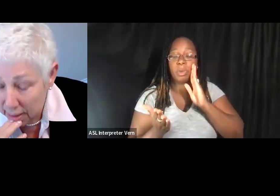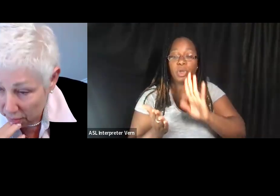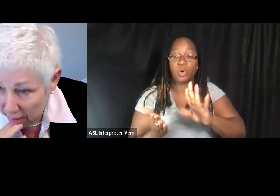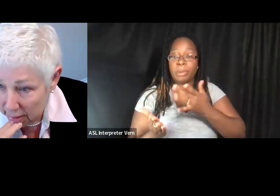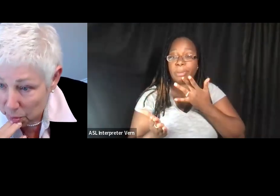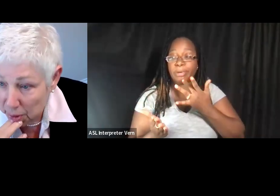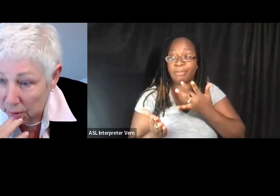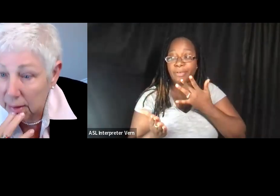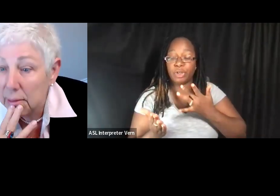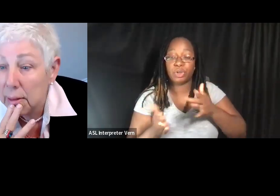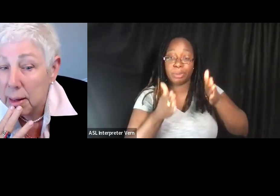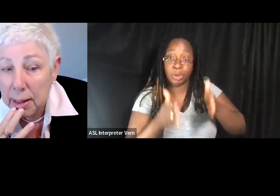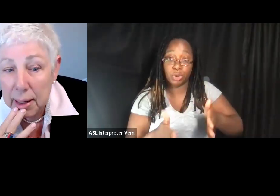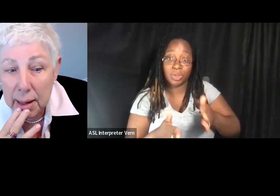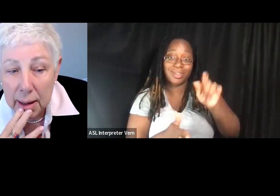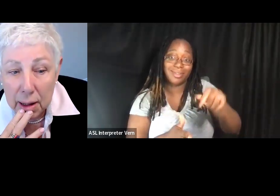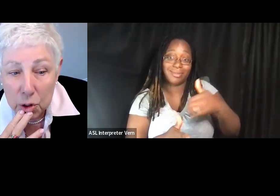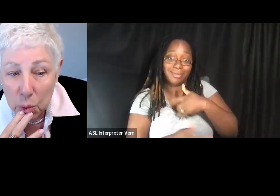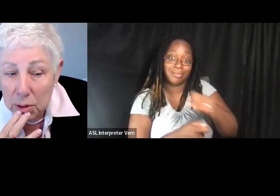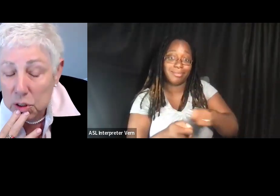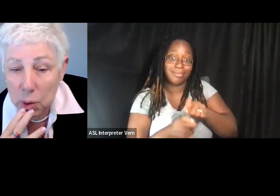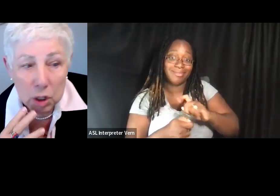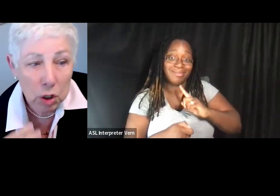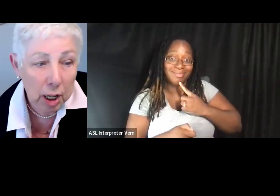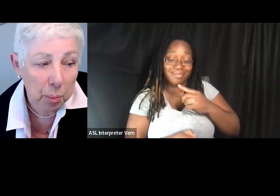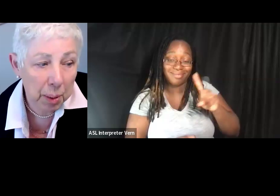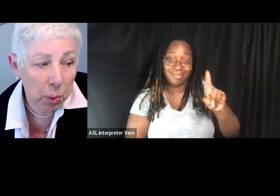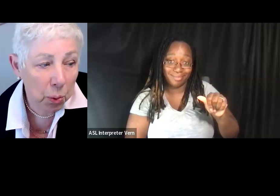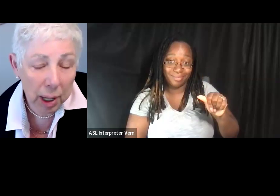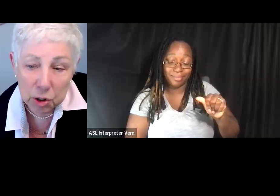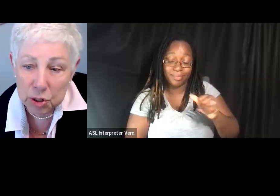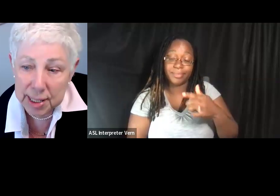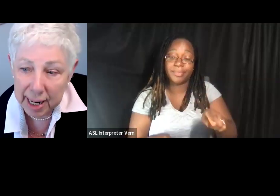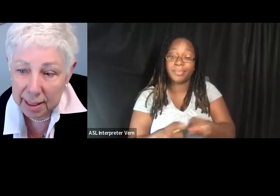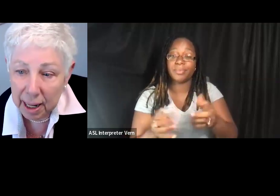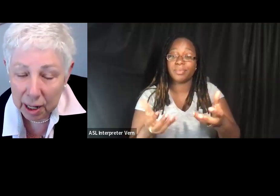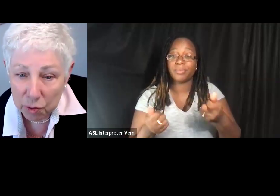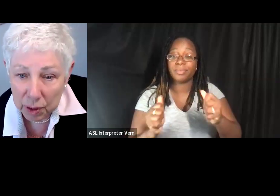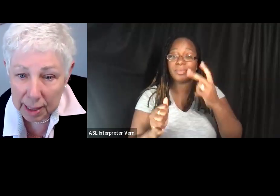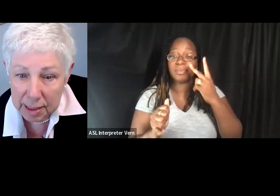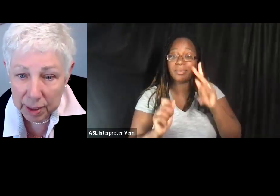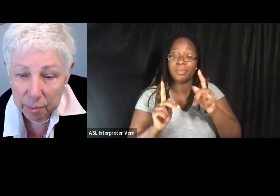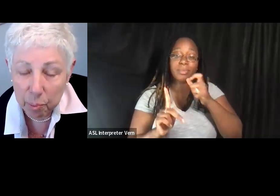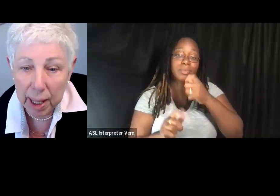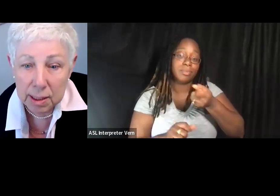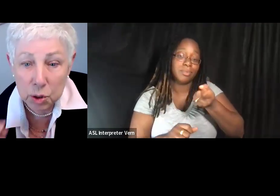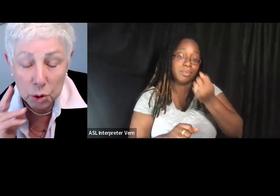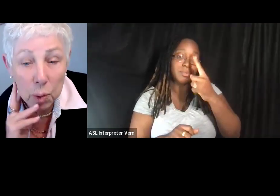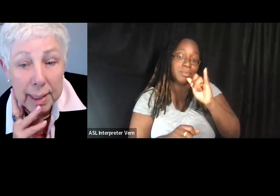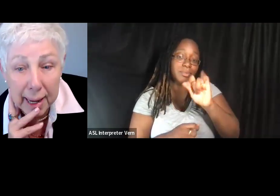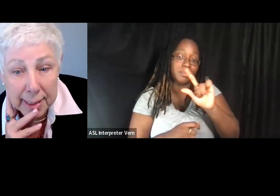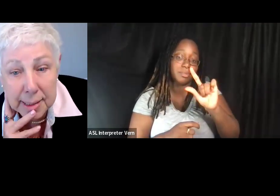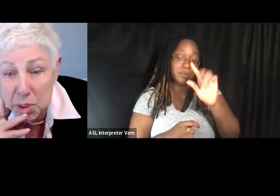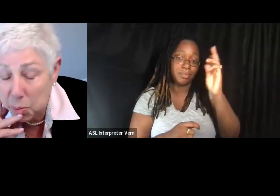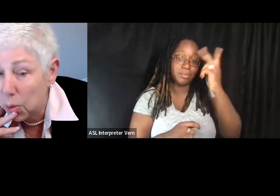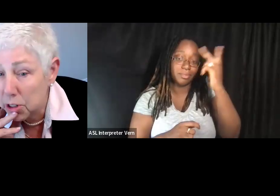have a significant disability. You also want to look at people who understand IL philosophy. And so you'll